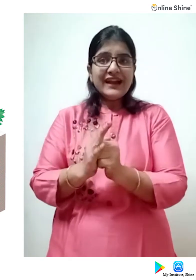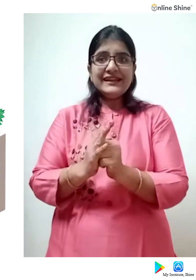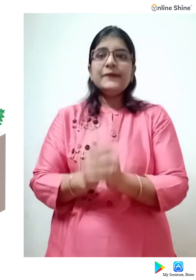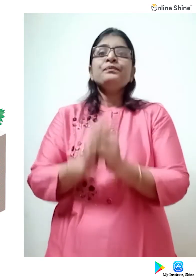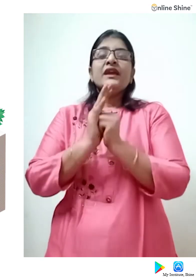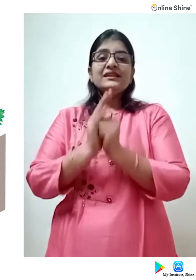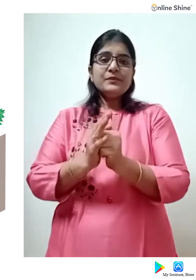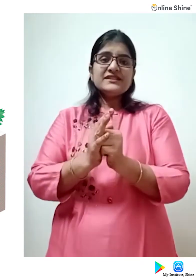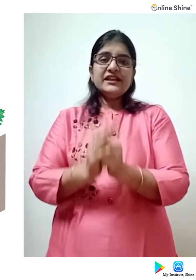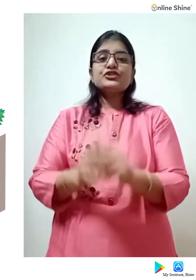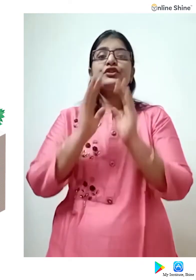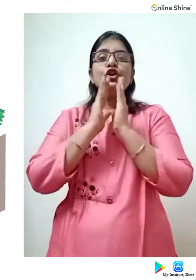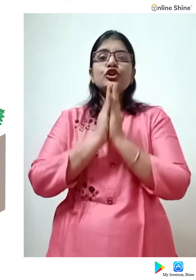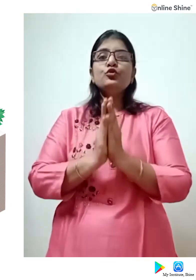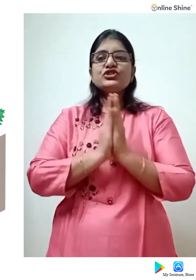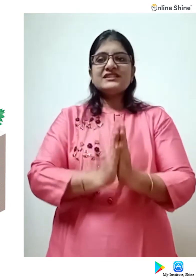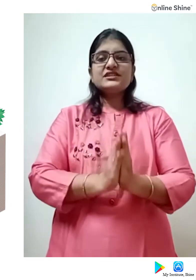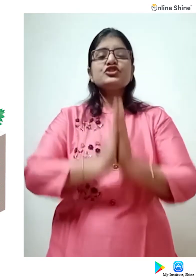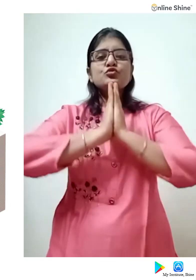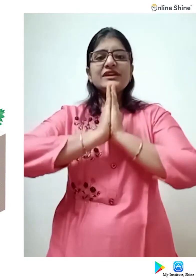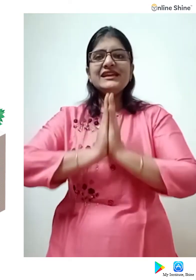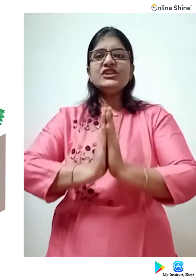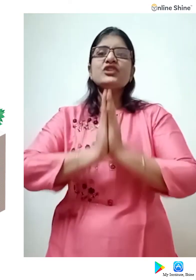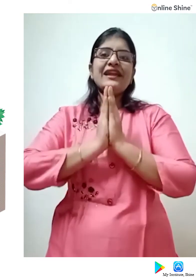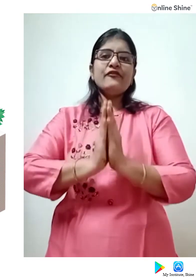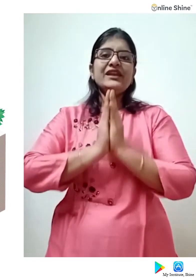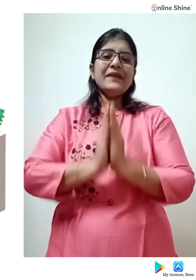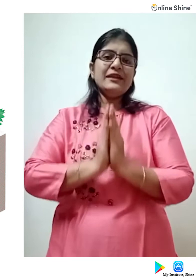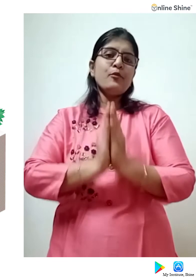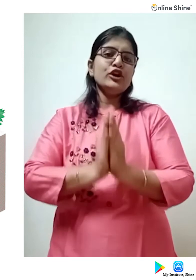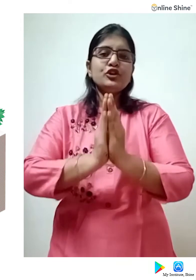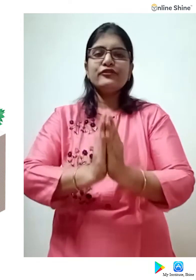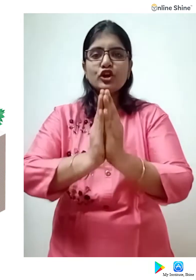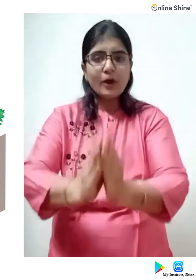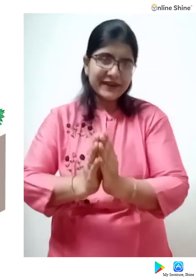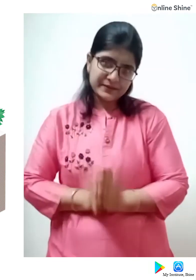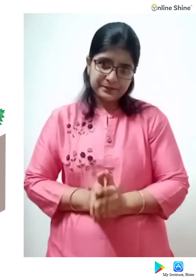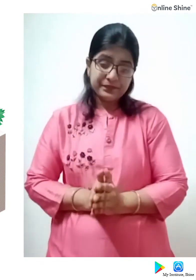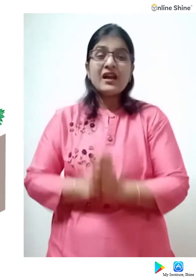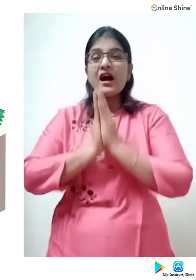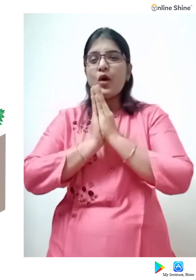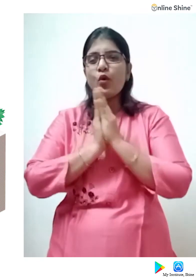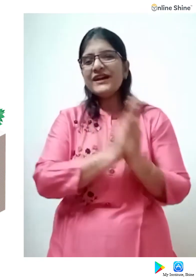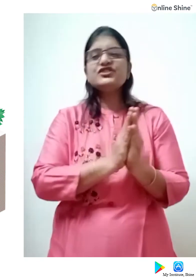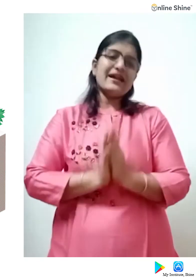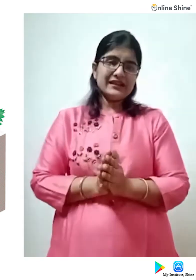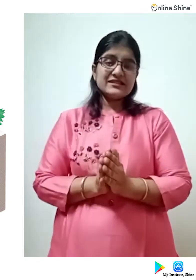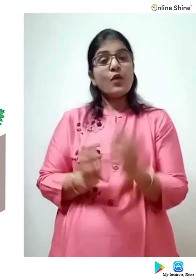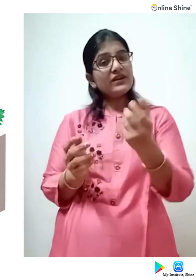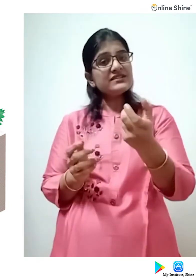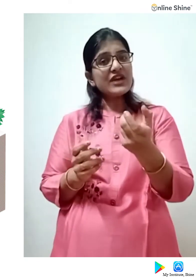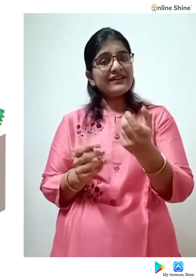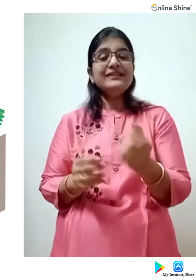on that day in the presentation, do justice to each and every main point of your topic. Avoid